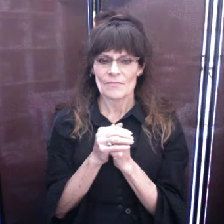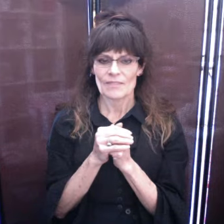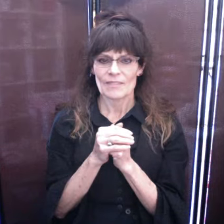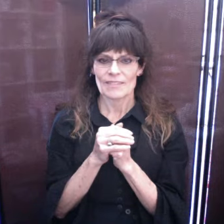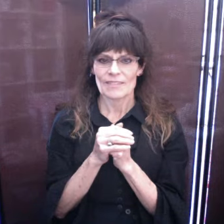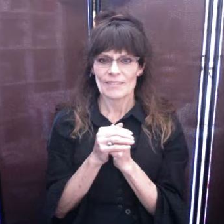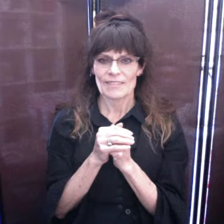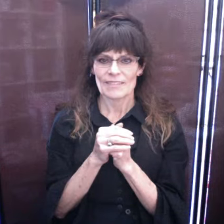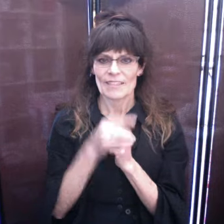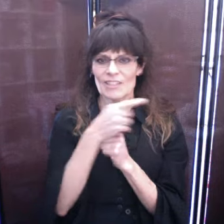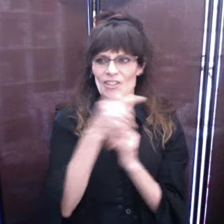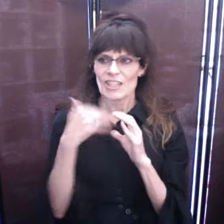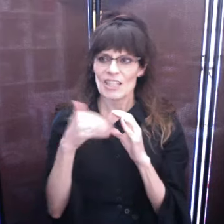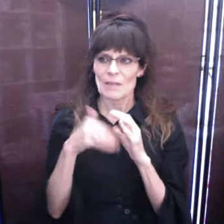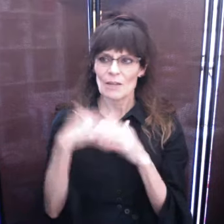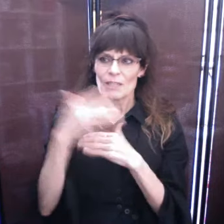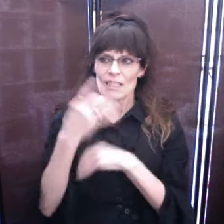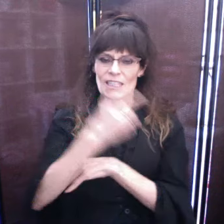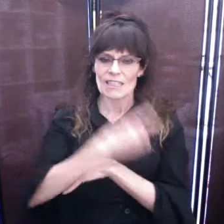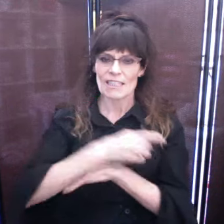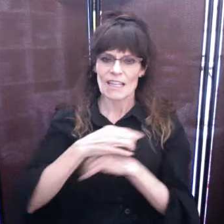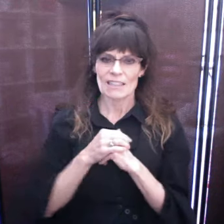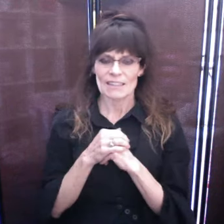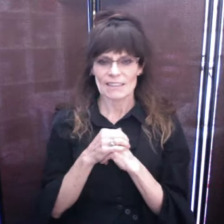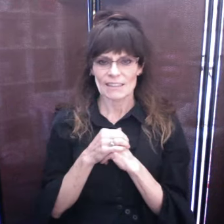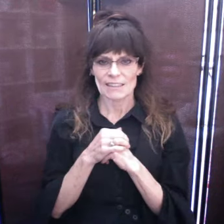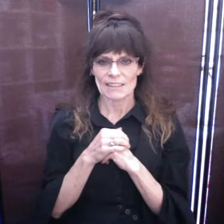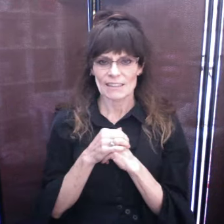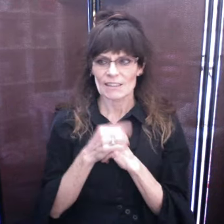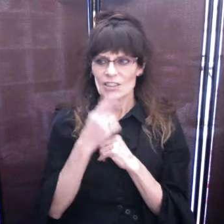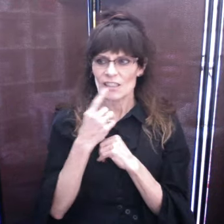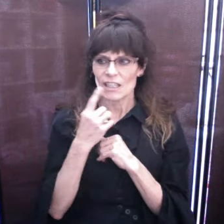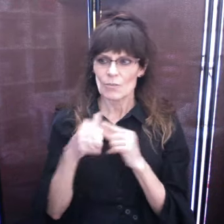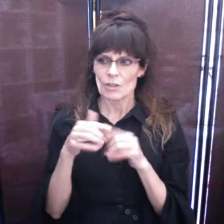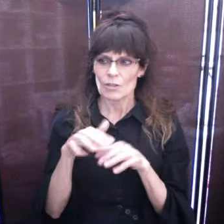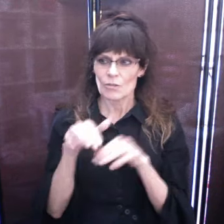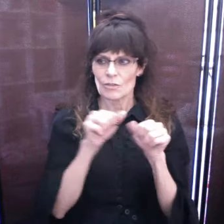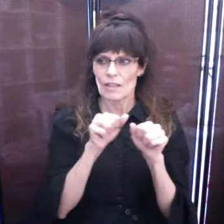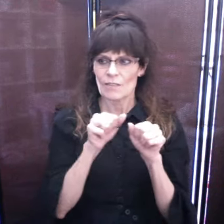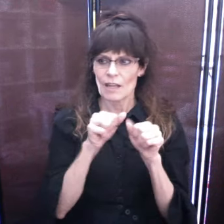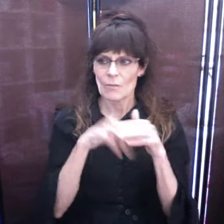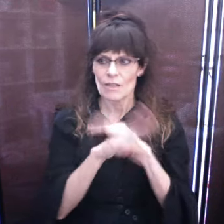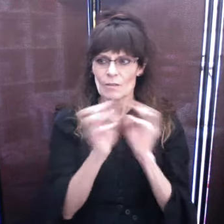She emailed me the next day. She said, when you left, I went into my office and I wept.